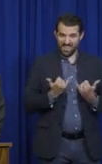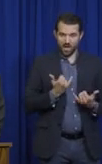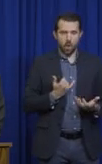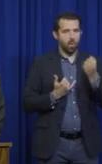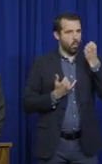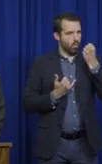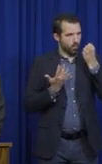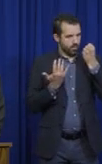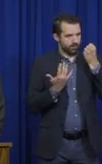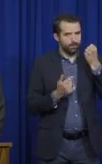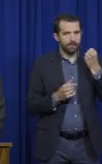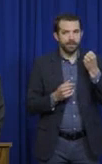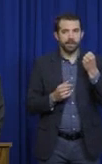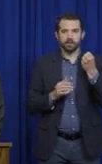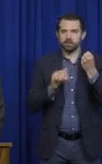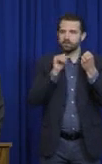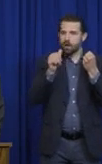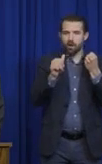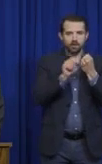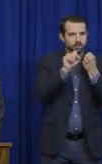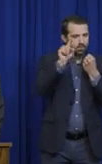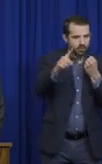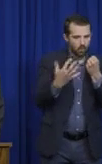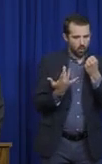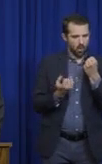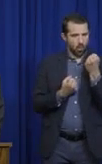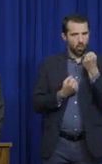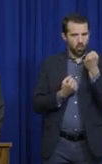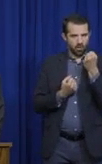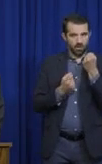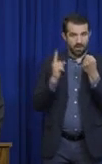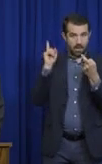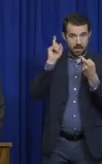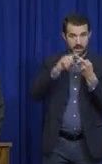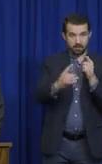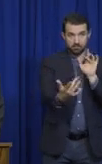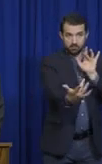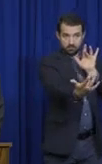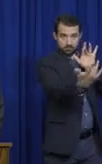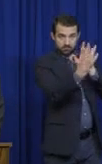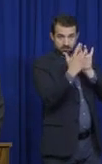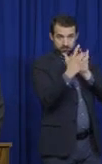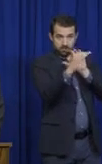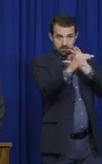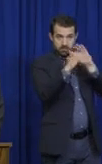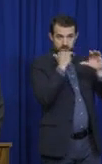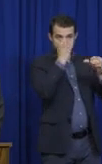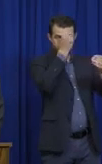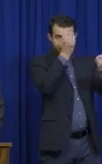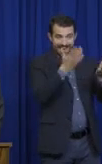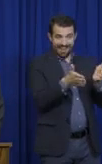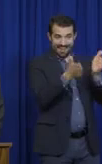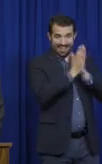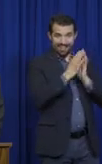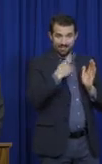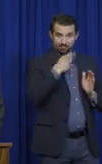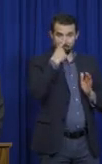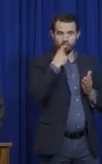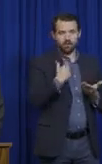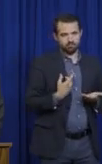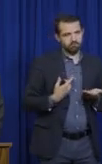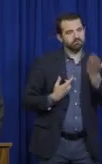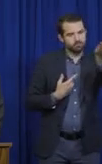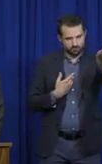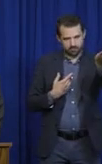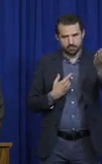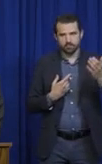them and do not send them until we request them. And to be clear, once we verify your